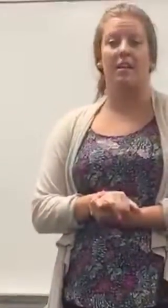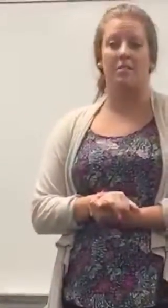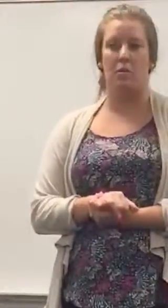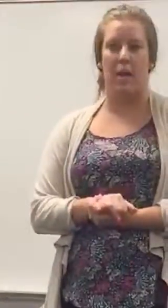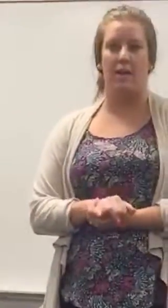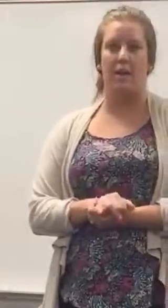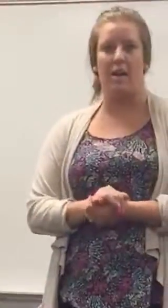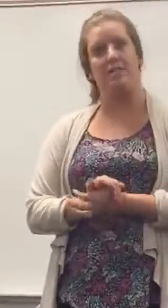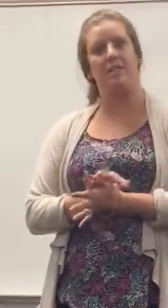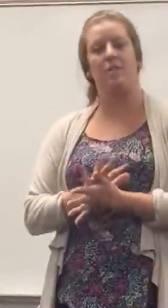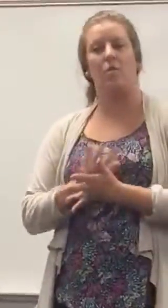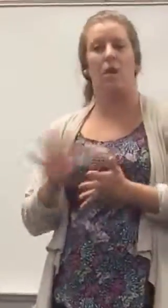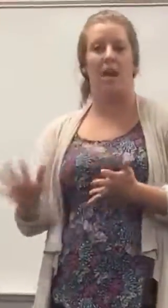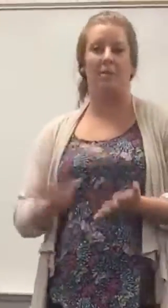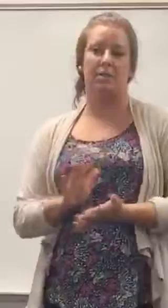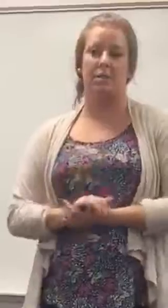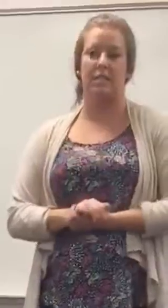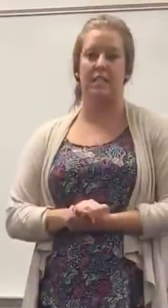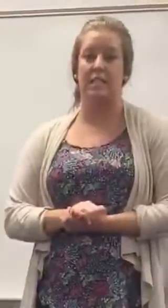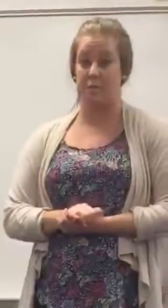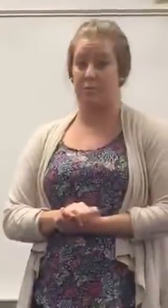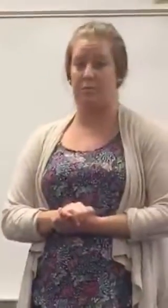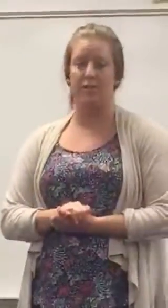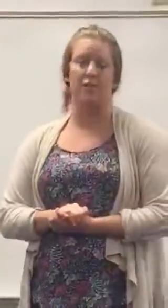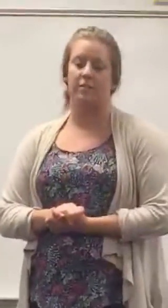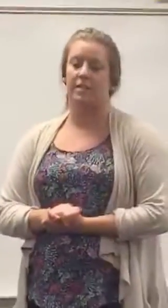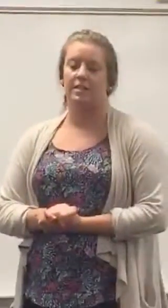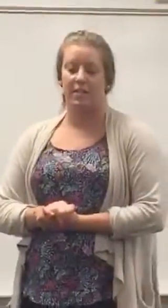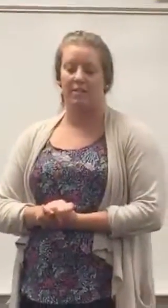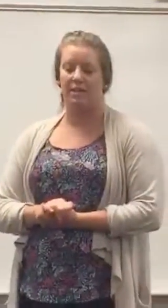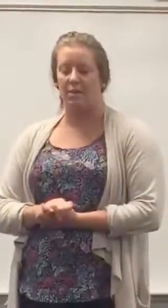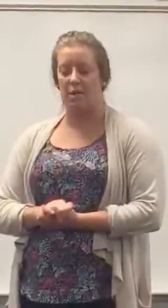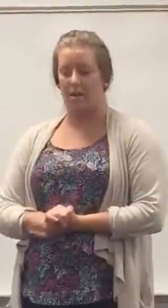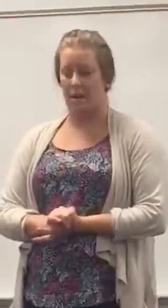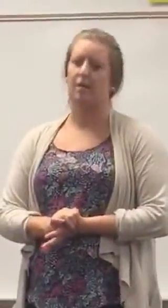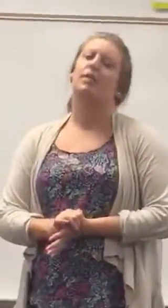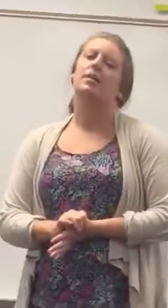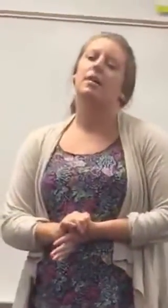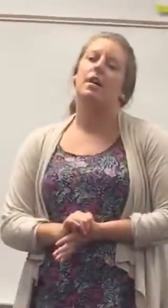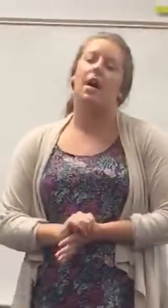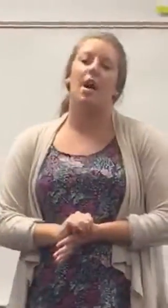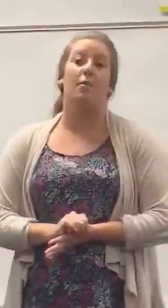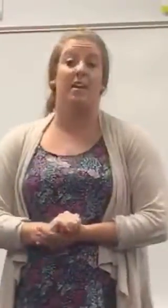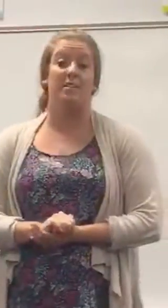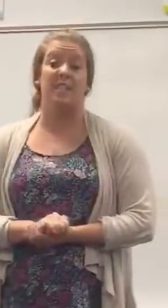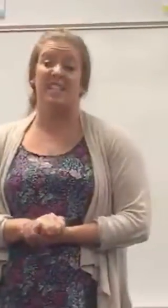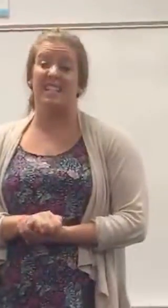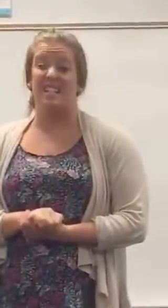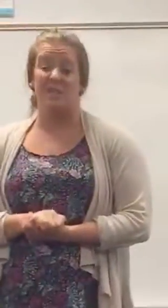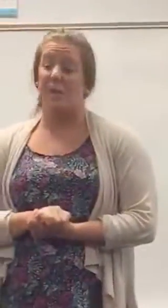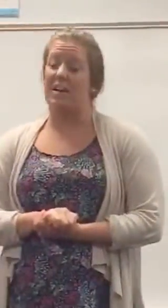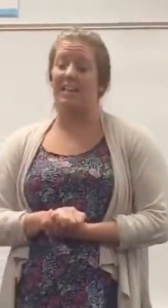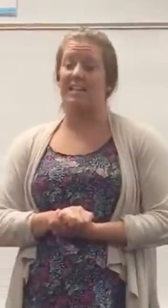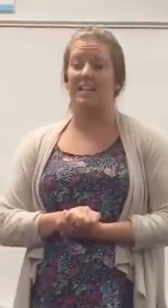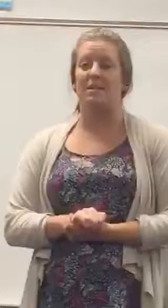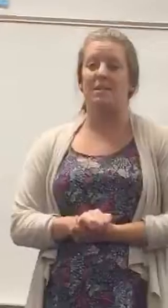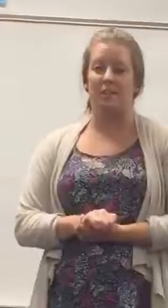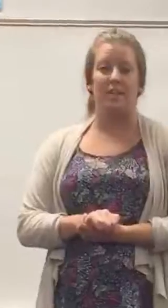give you a background on the reason why we're choosing the type of professional development that we are. One of the reasons is through our needs assessment survey,